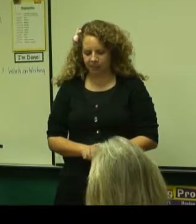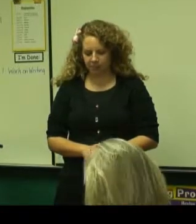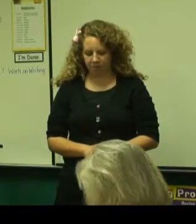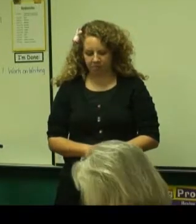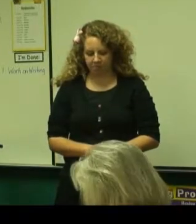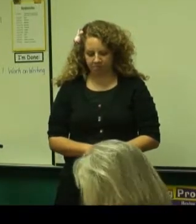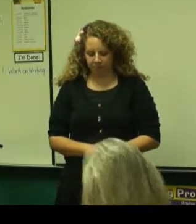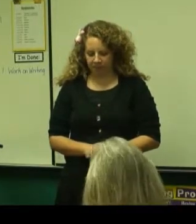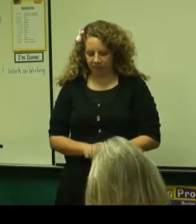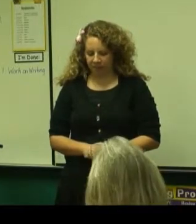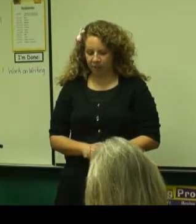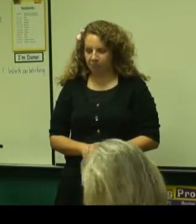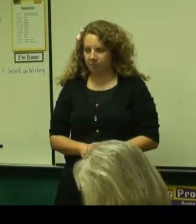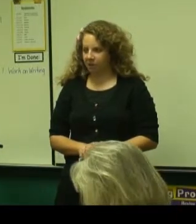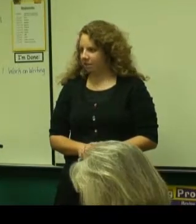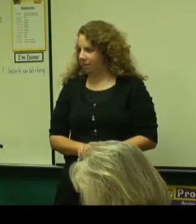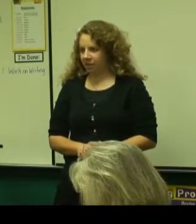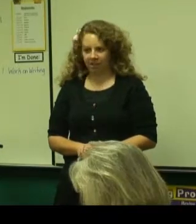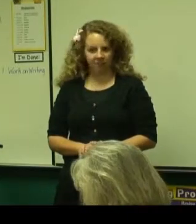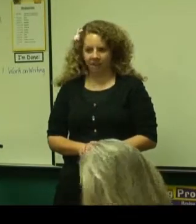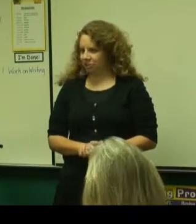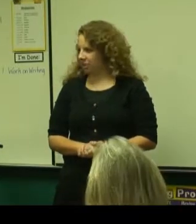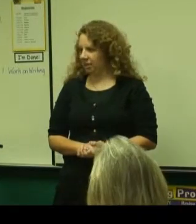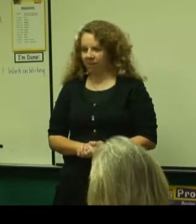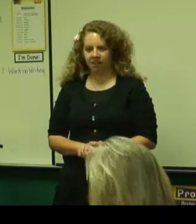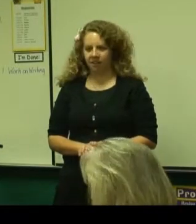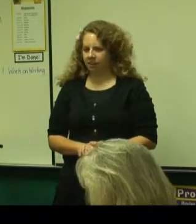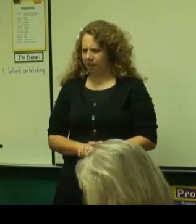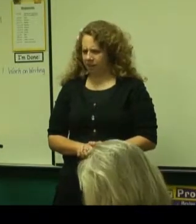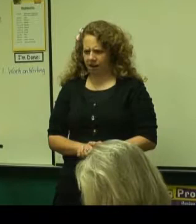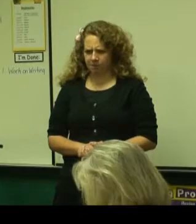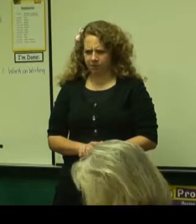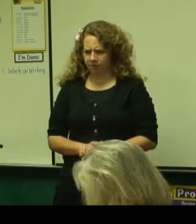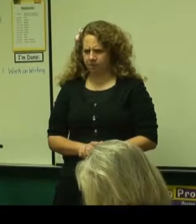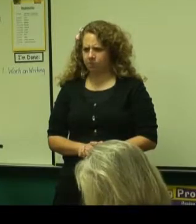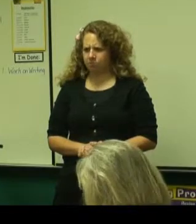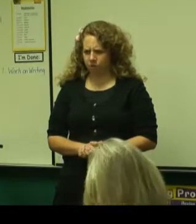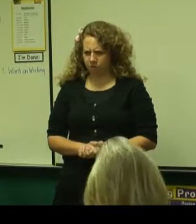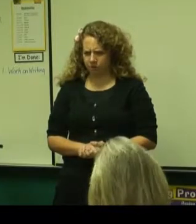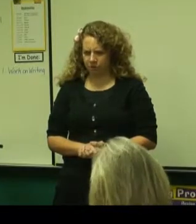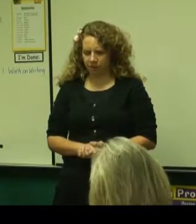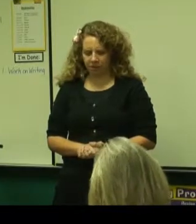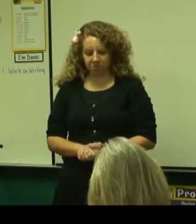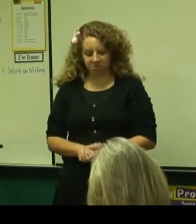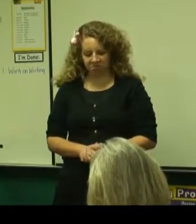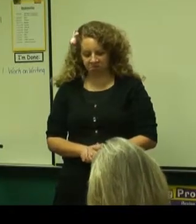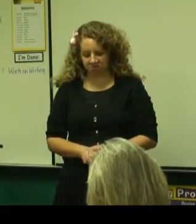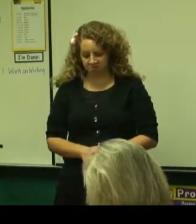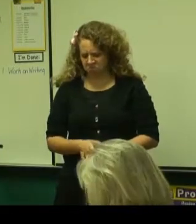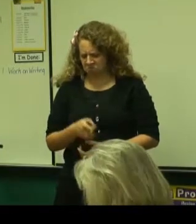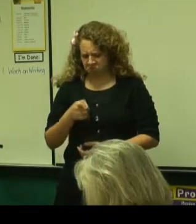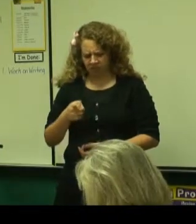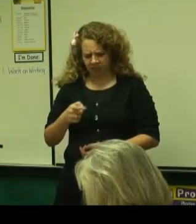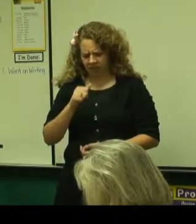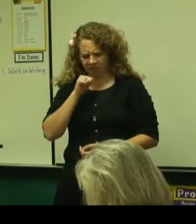money. Okay, so remember, negative head shake and eyebrows more squished together.